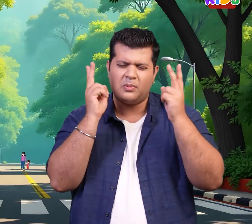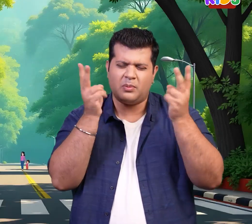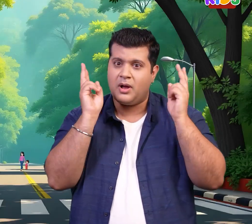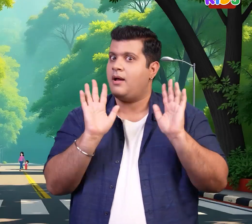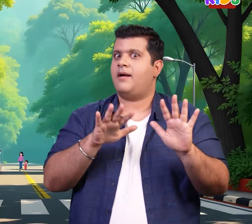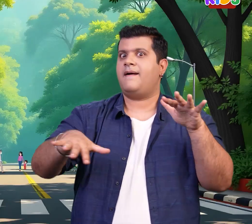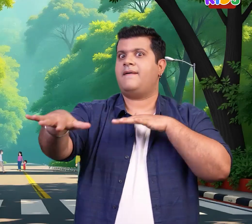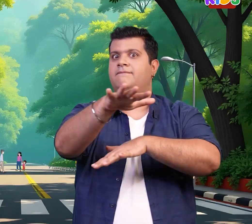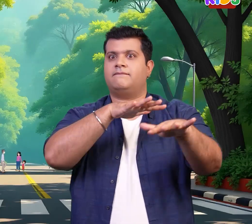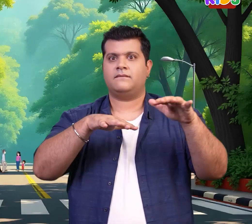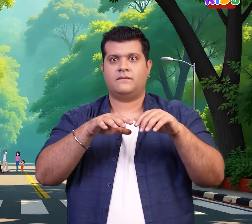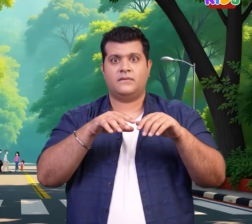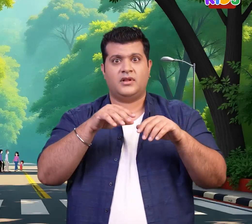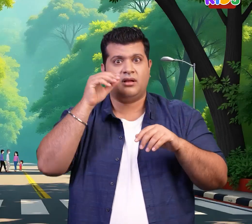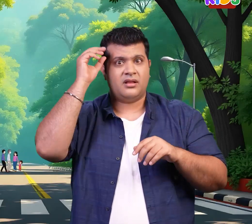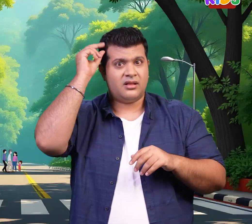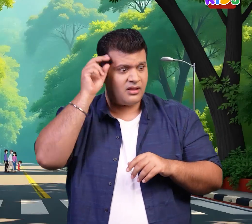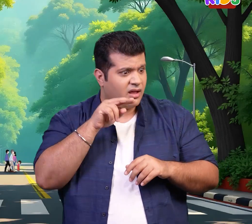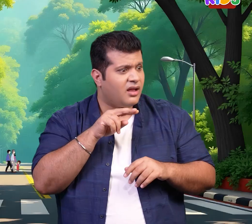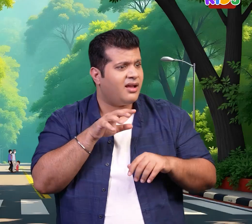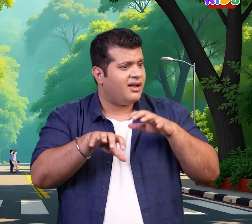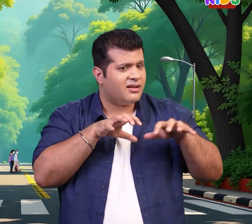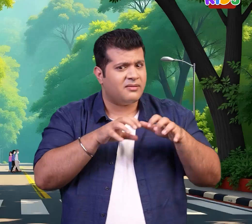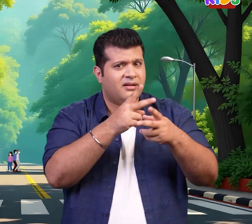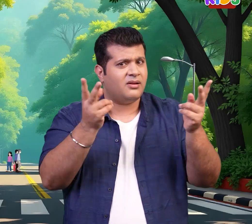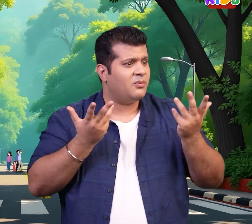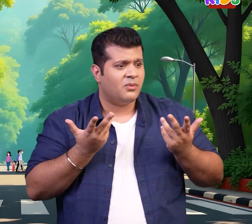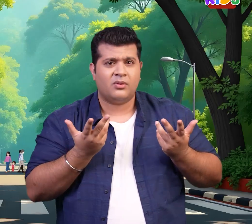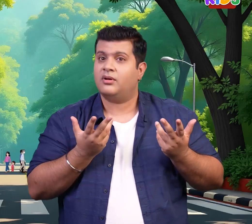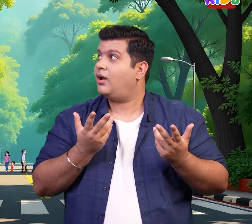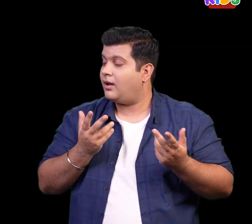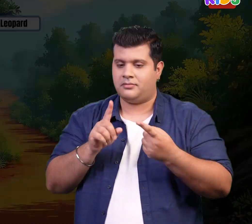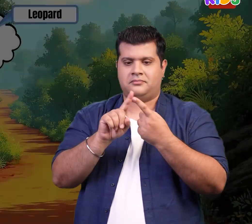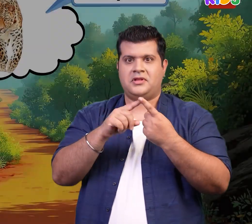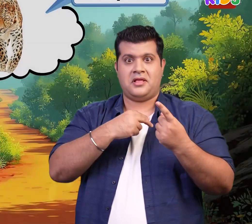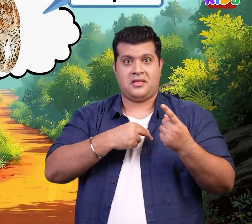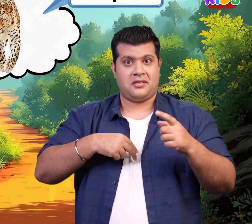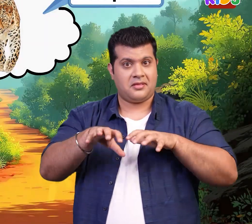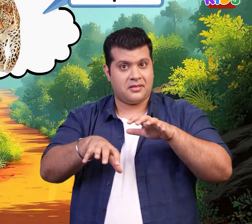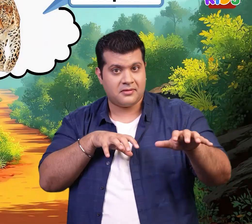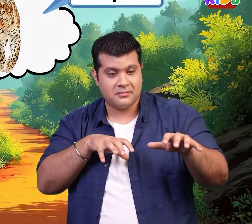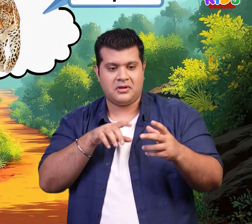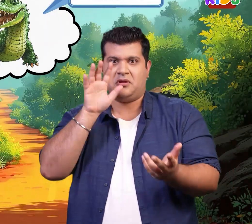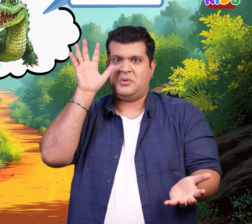many creatures here, says Megha. What sort of creatures? Diya asks. There are